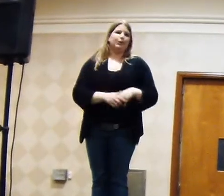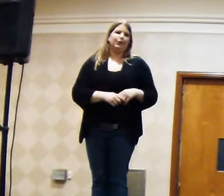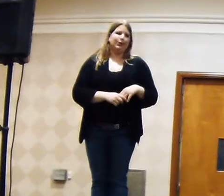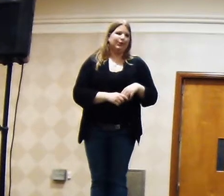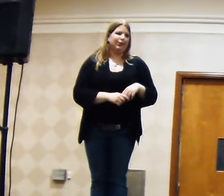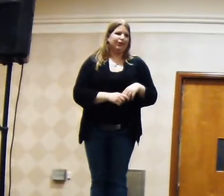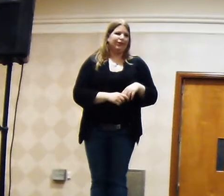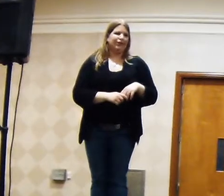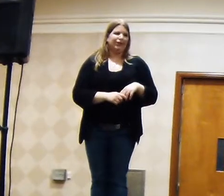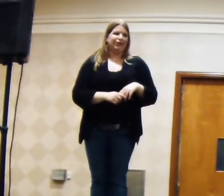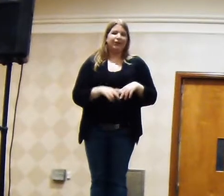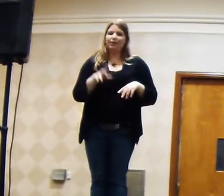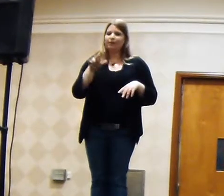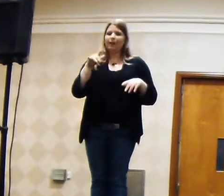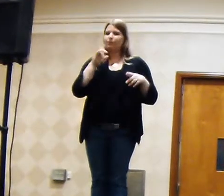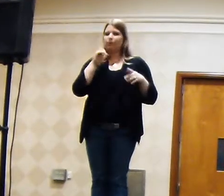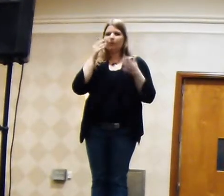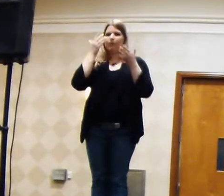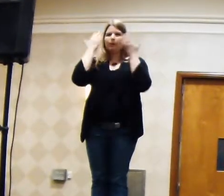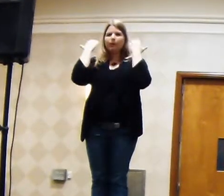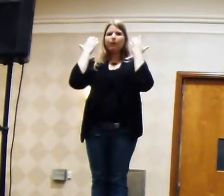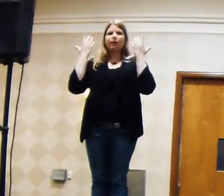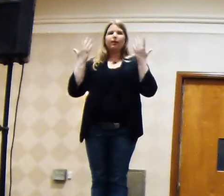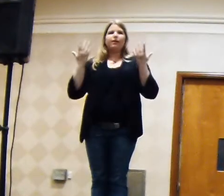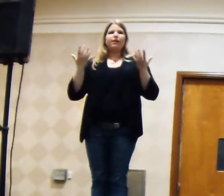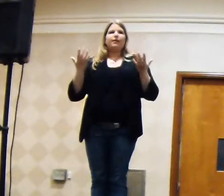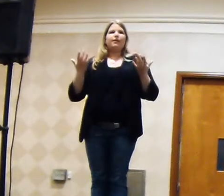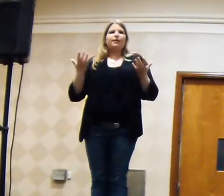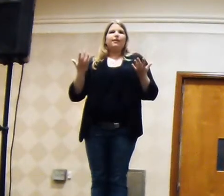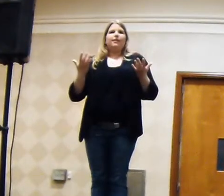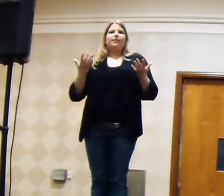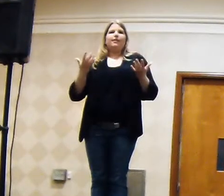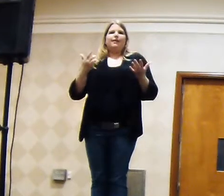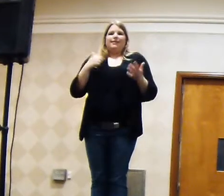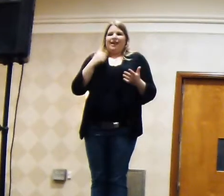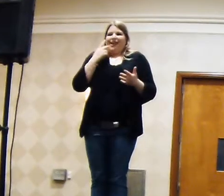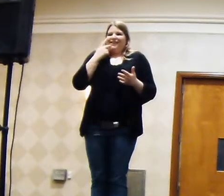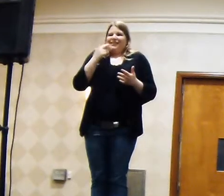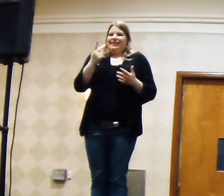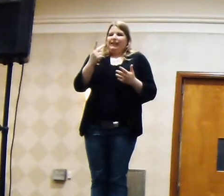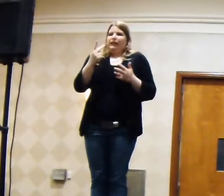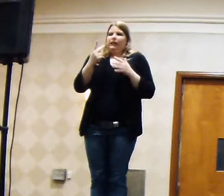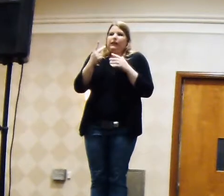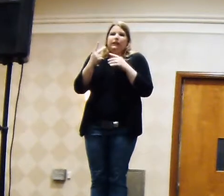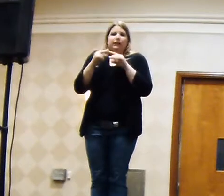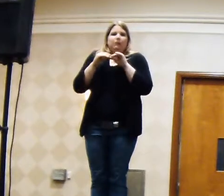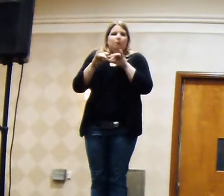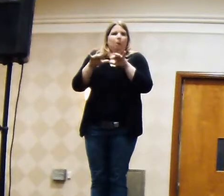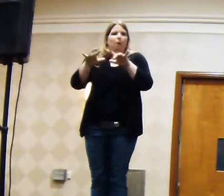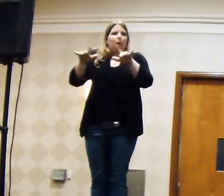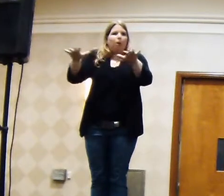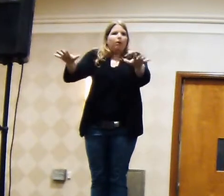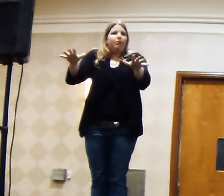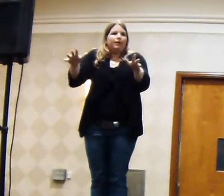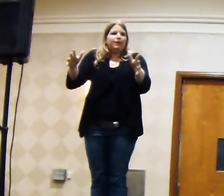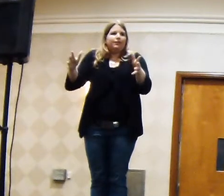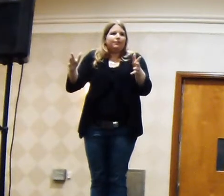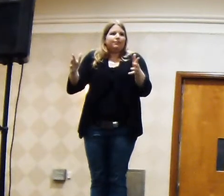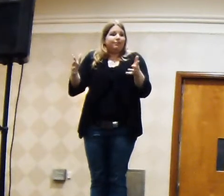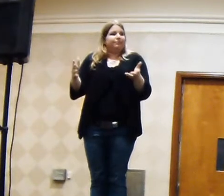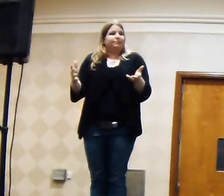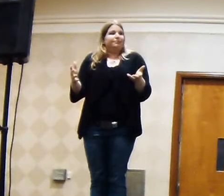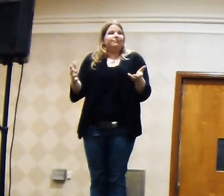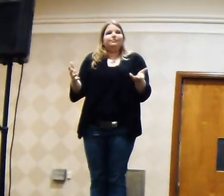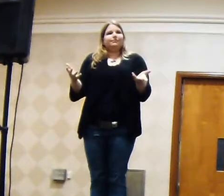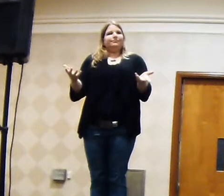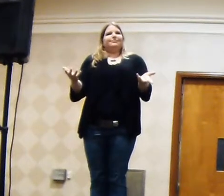just like, that's what's surreal, that's what's so beautiful, and to live long enough to see that, and is